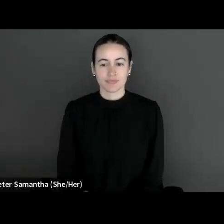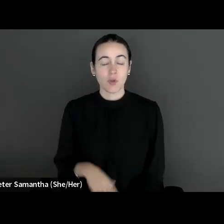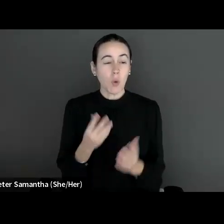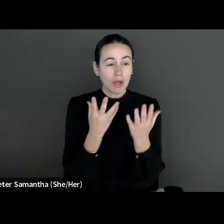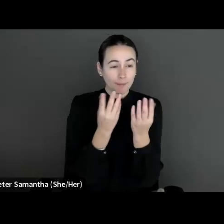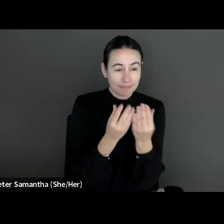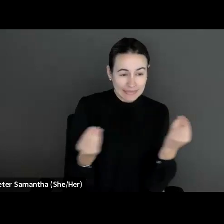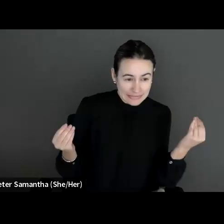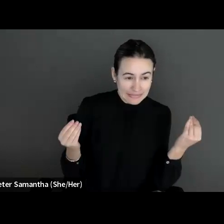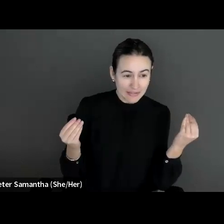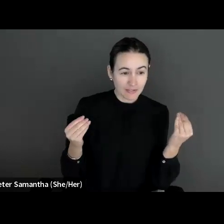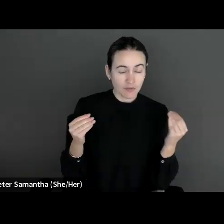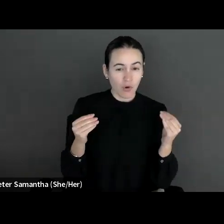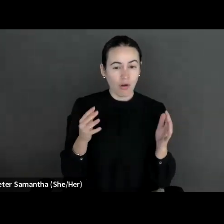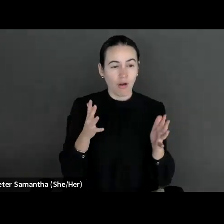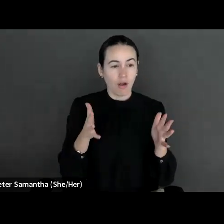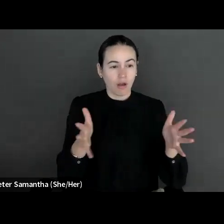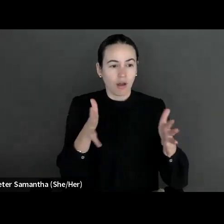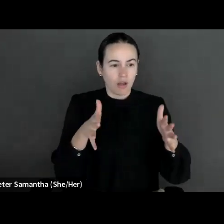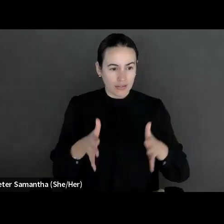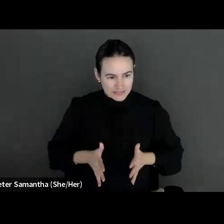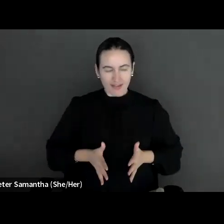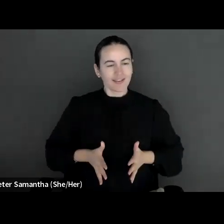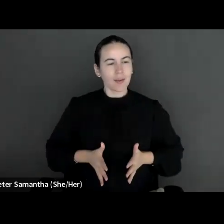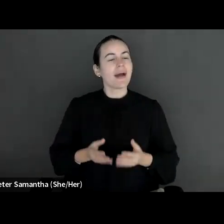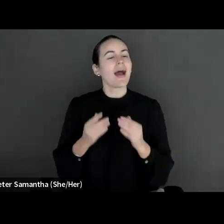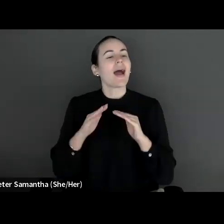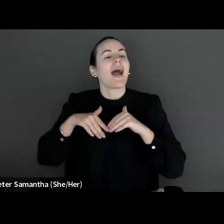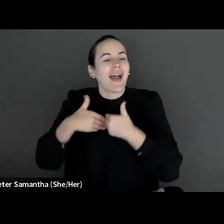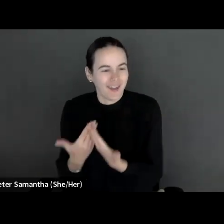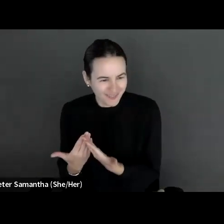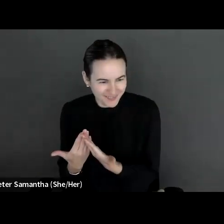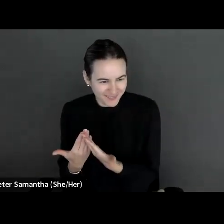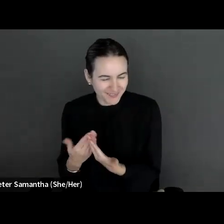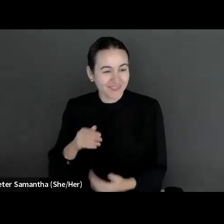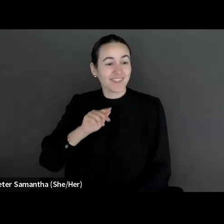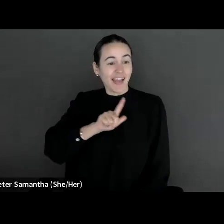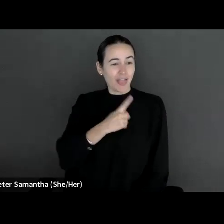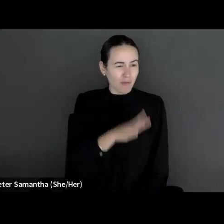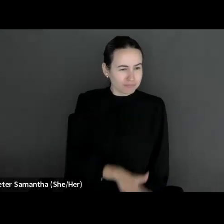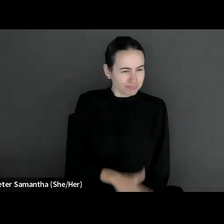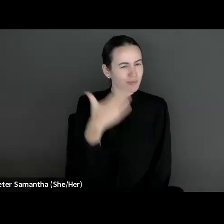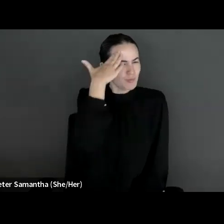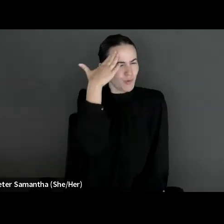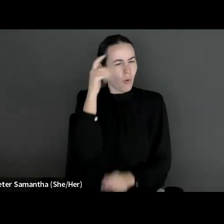but it's the way you hesitate. When you're a native signer, you know how to use non-manuals.